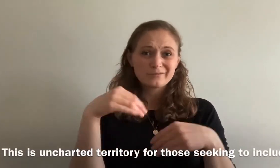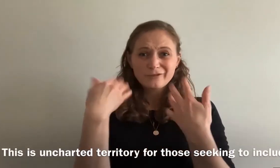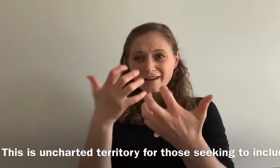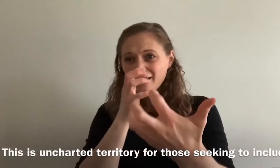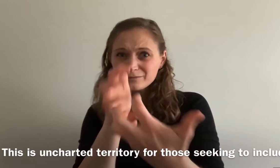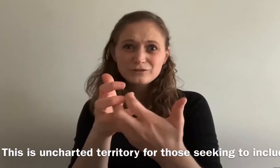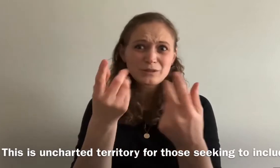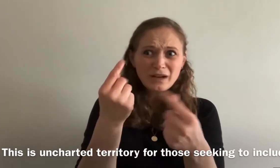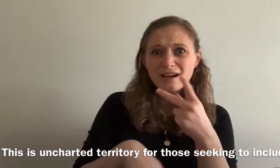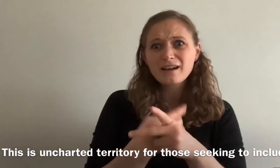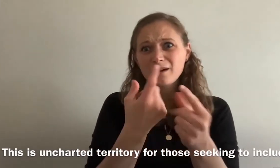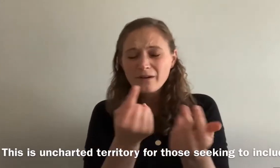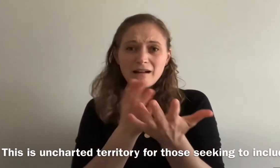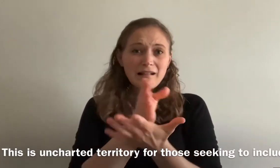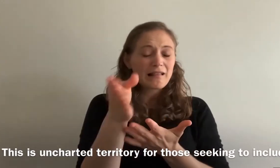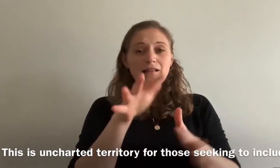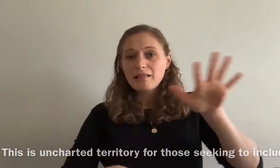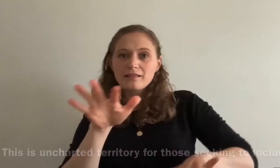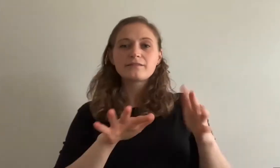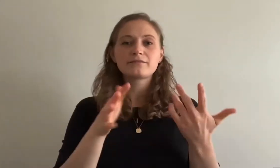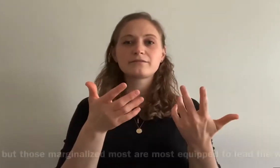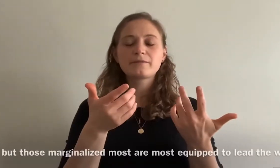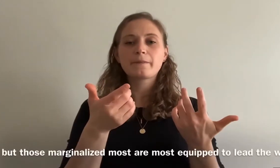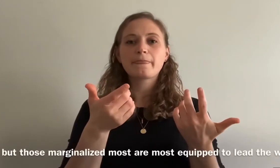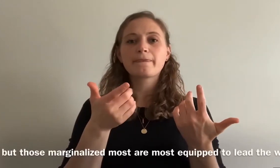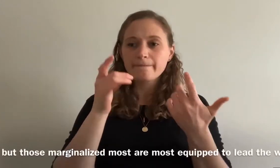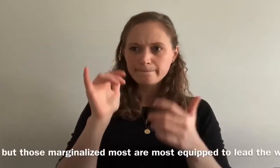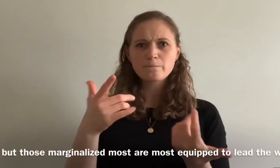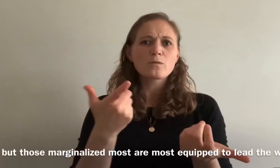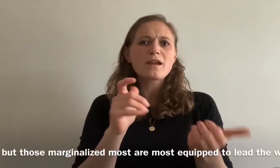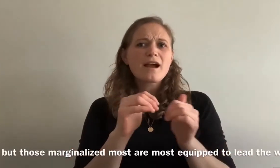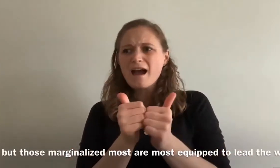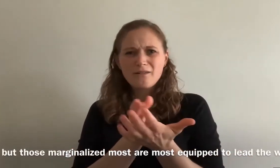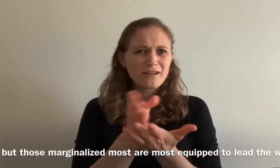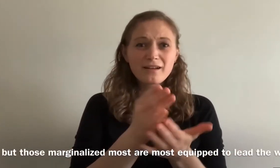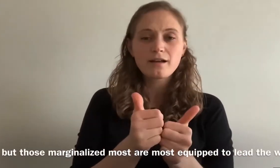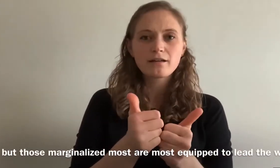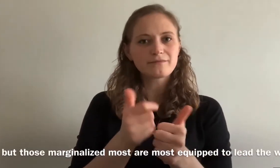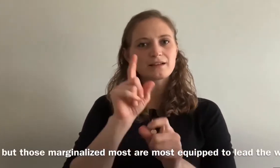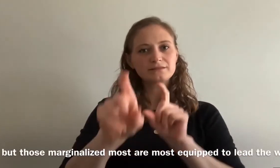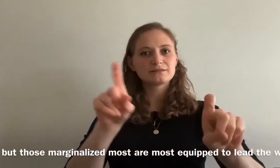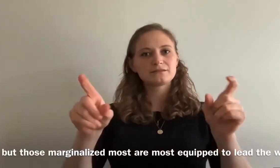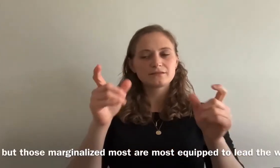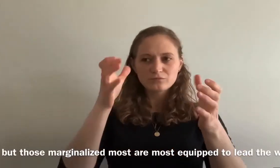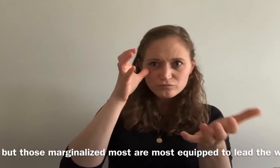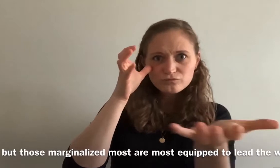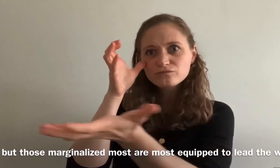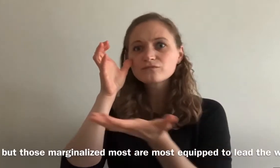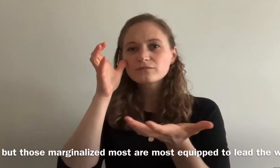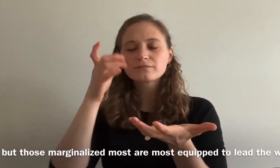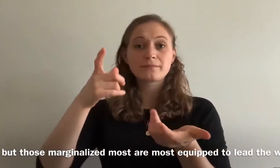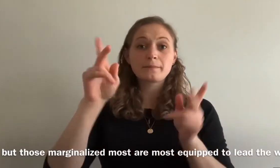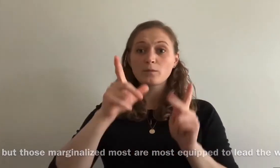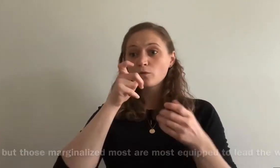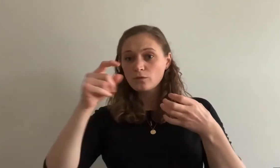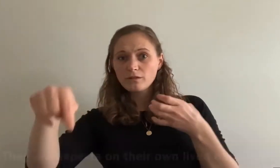to those people. It's uncharted territory for those who are currently included, and those marginalized